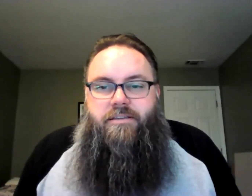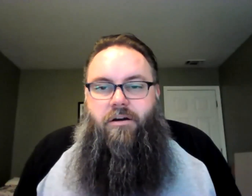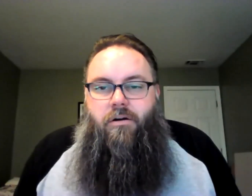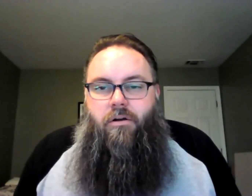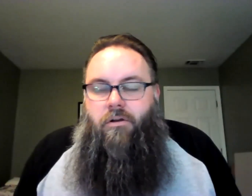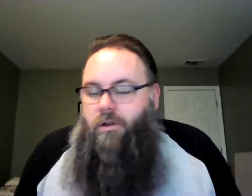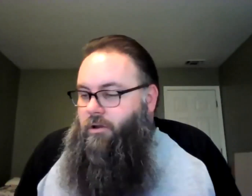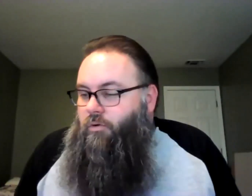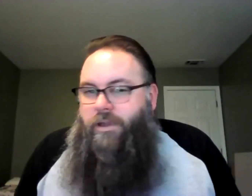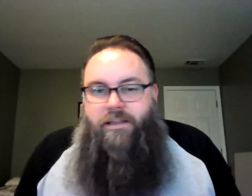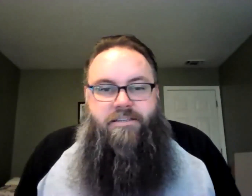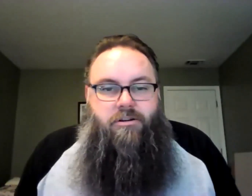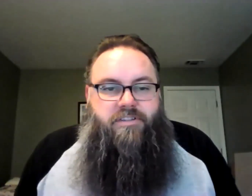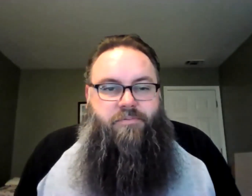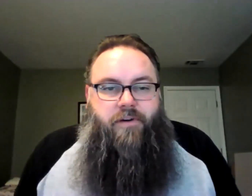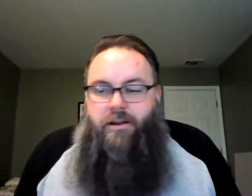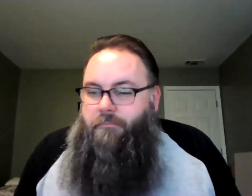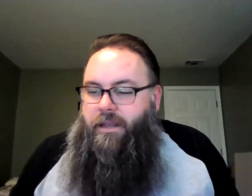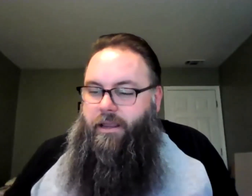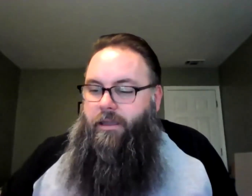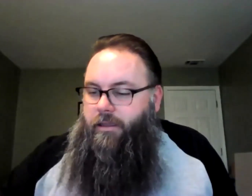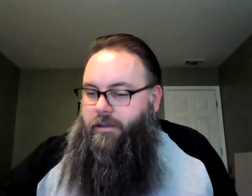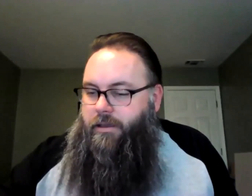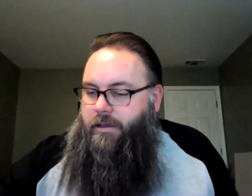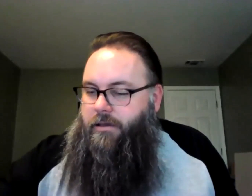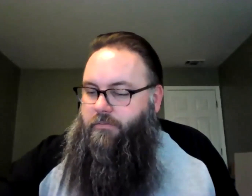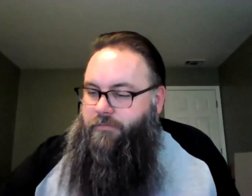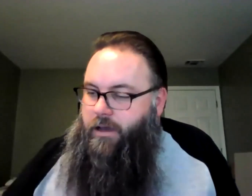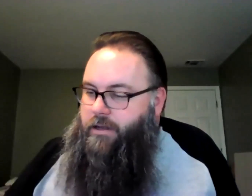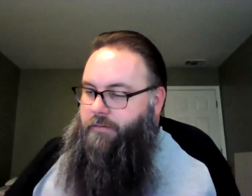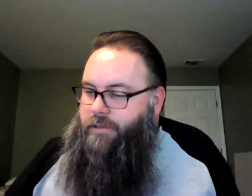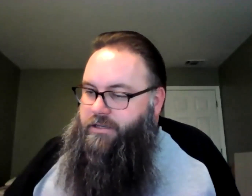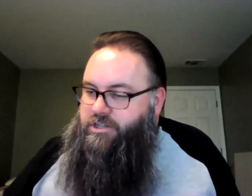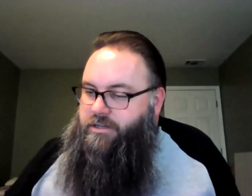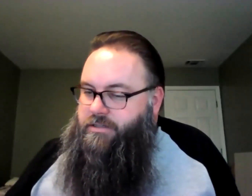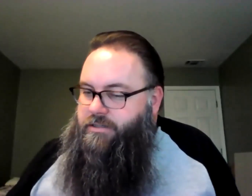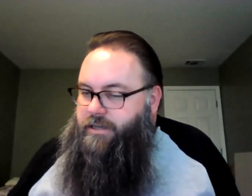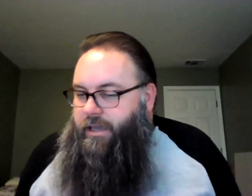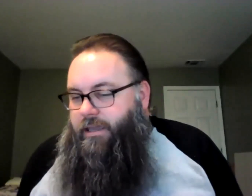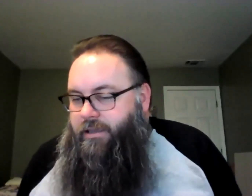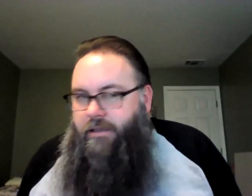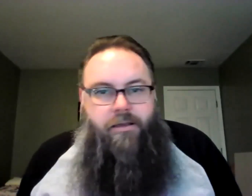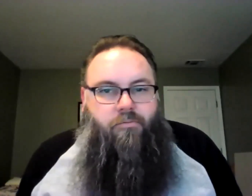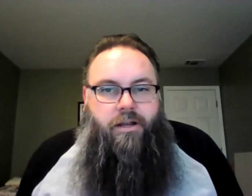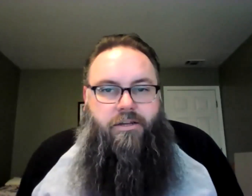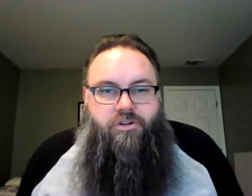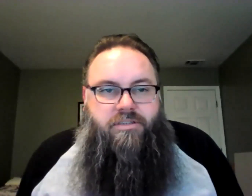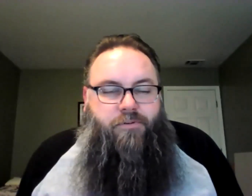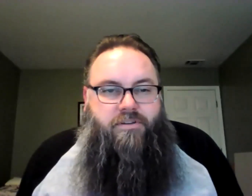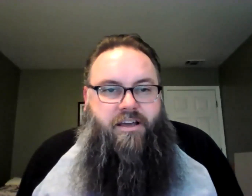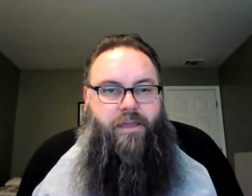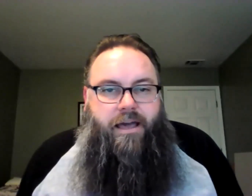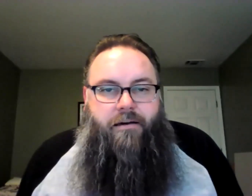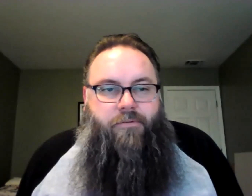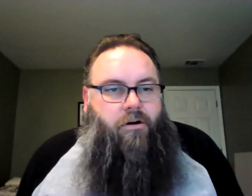Services is our weekly service provider meeting, and we've got a big agenda today. We're going to introduce